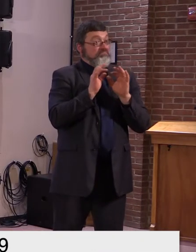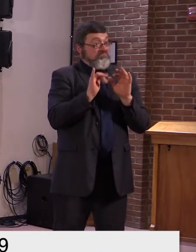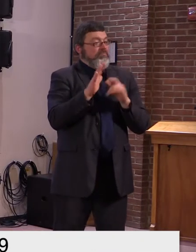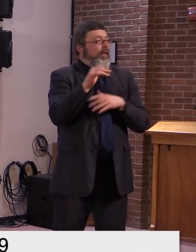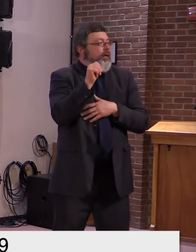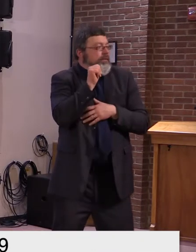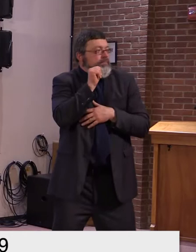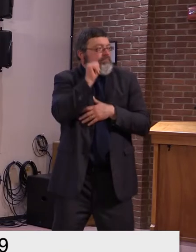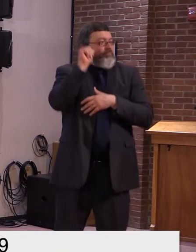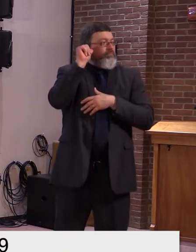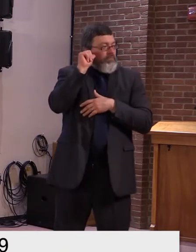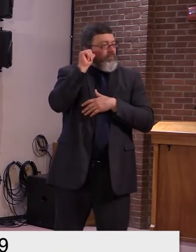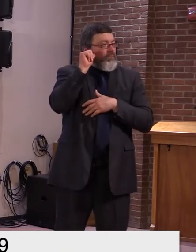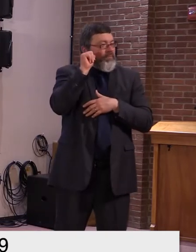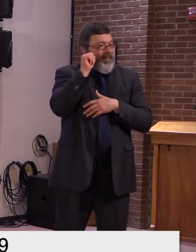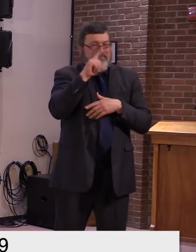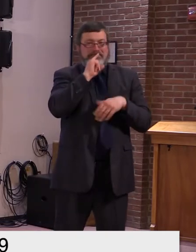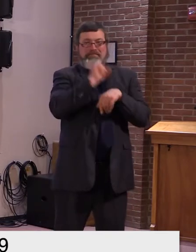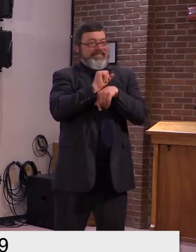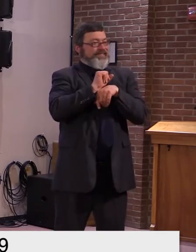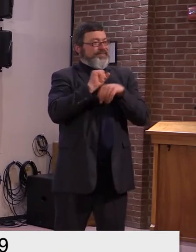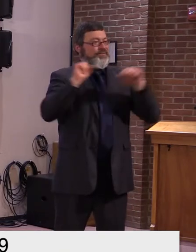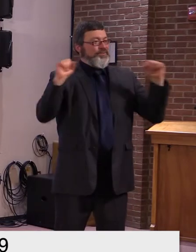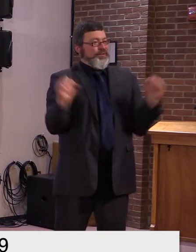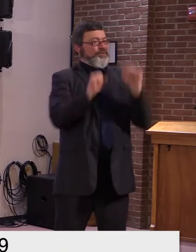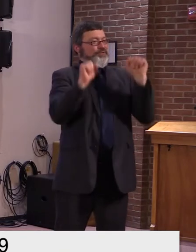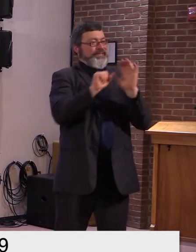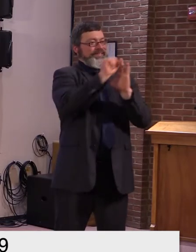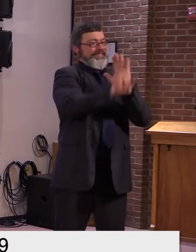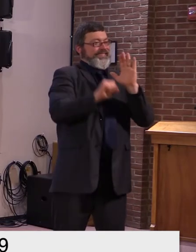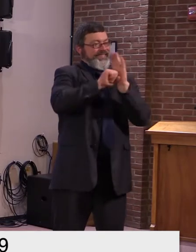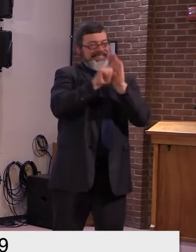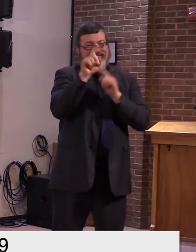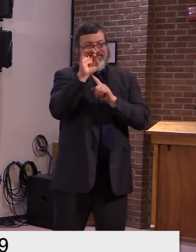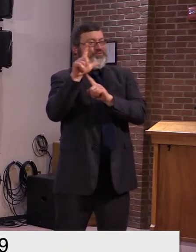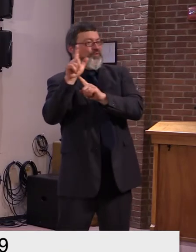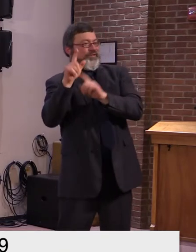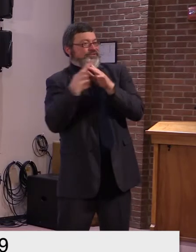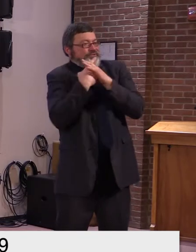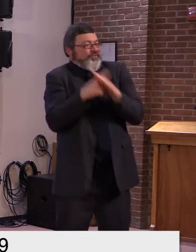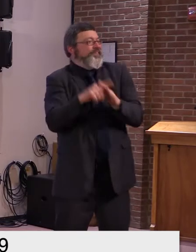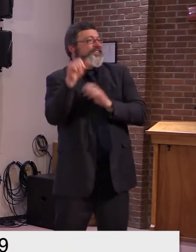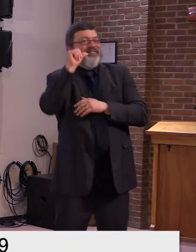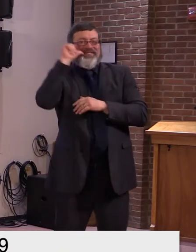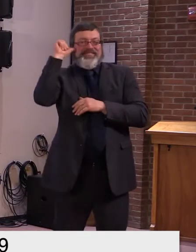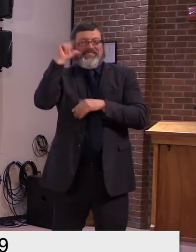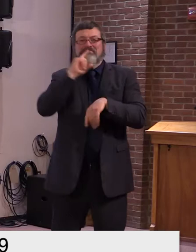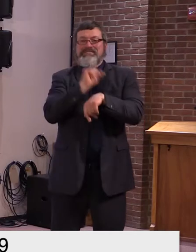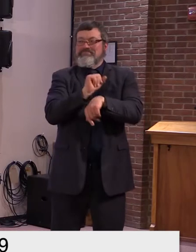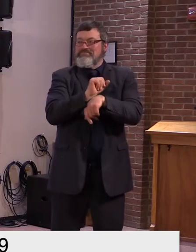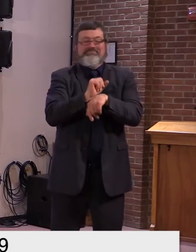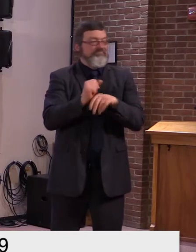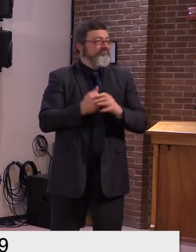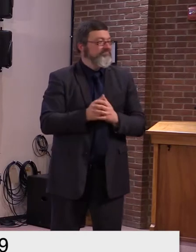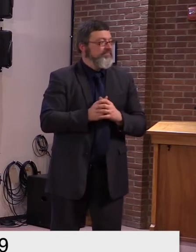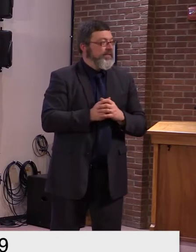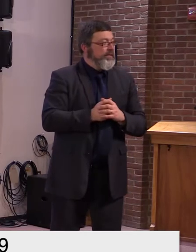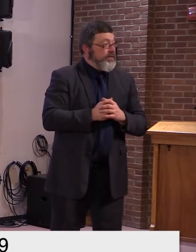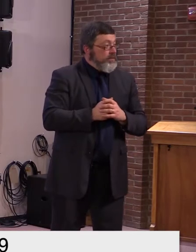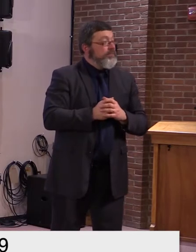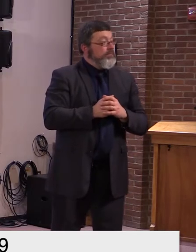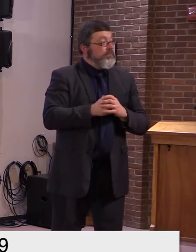our country crossed yet another grim milestone, recording our 18 millionth case,